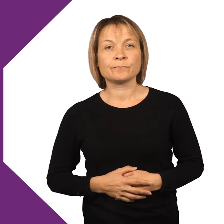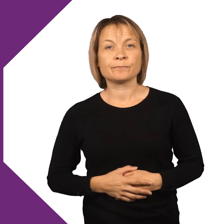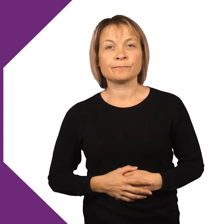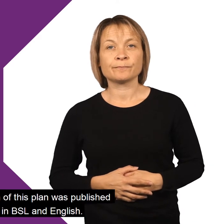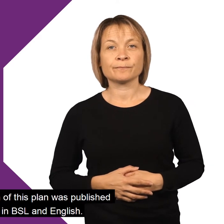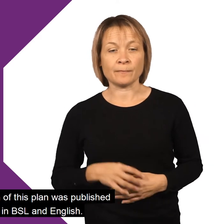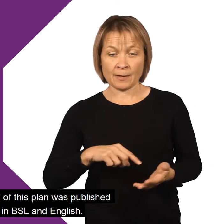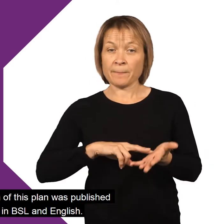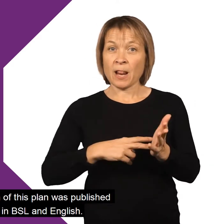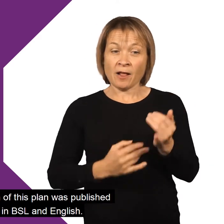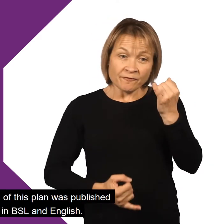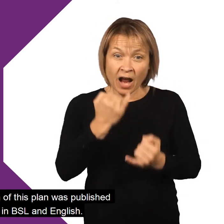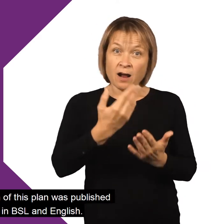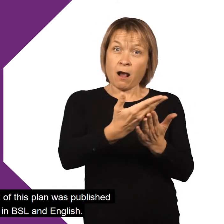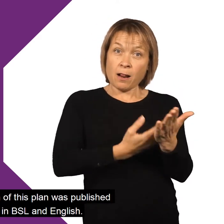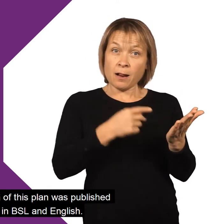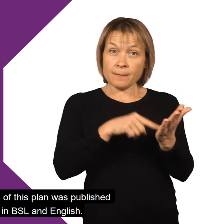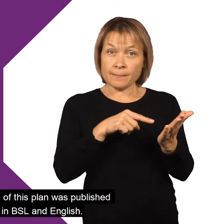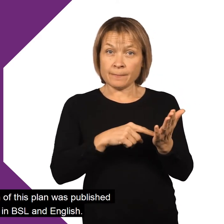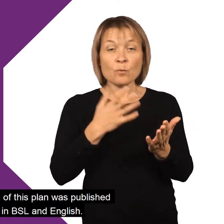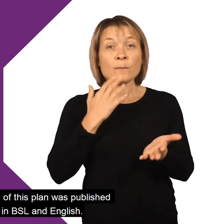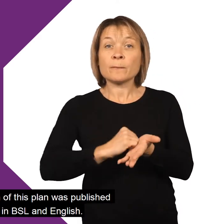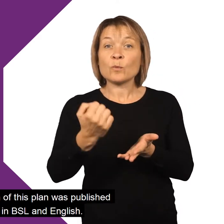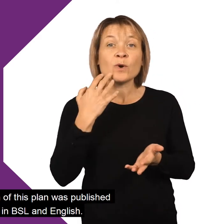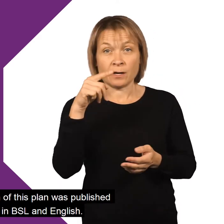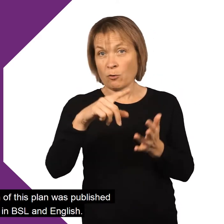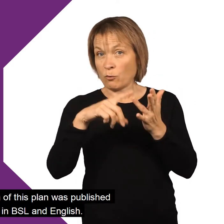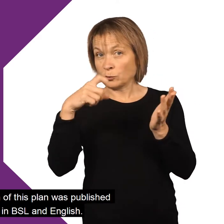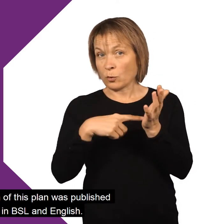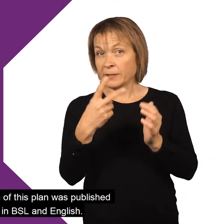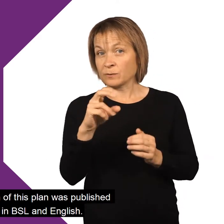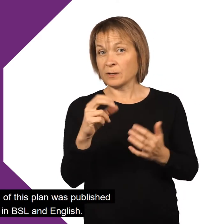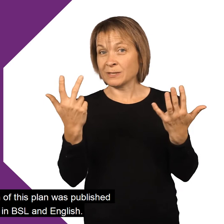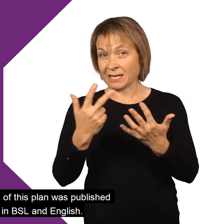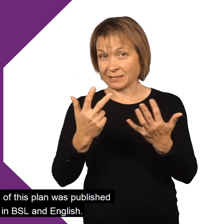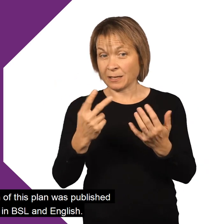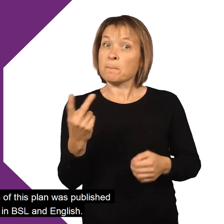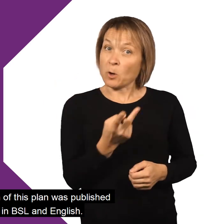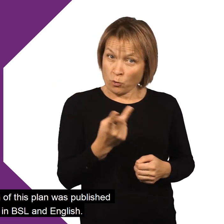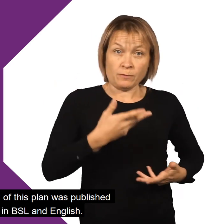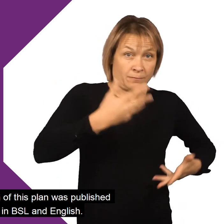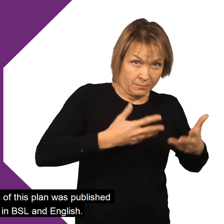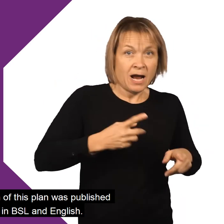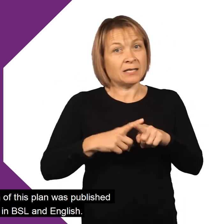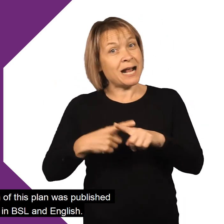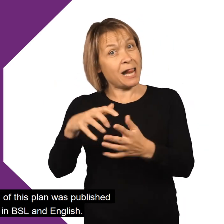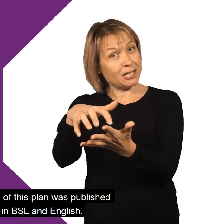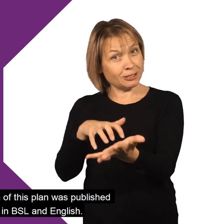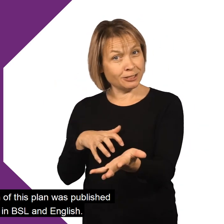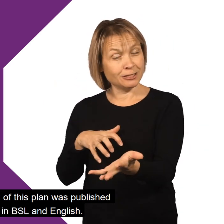The final version of this plan was published in October 2018 in BSL and English